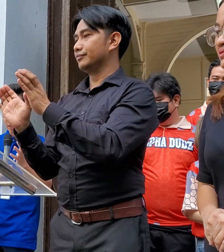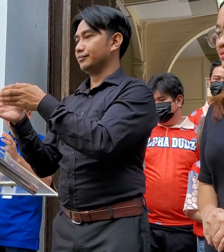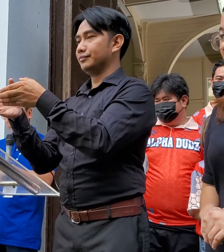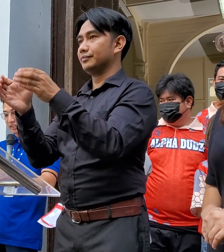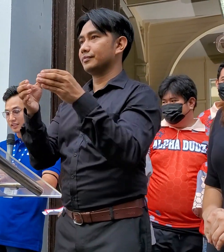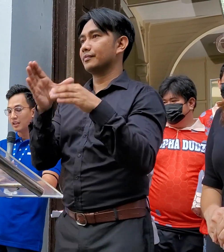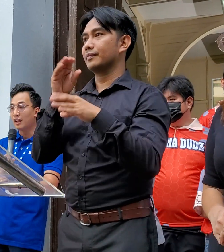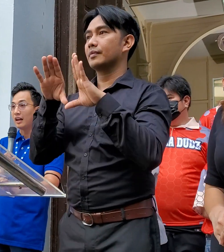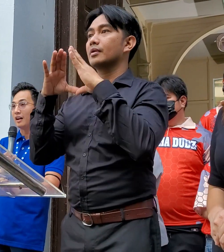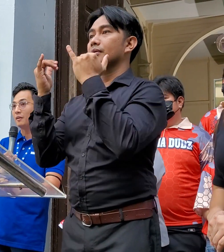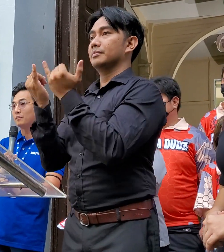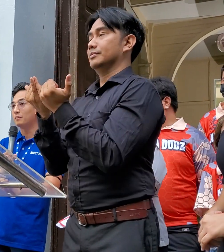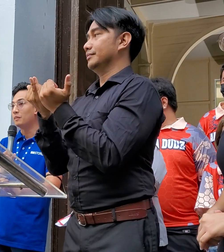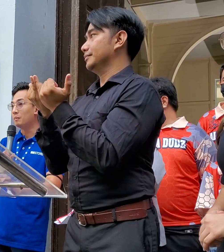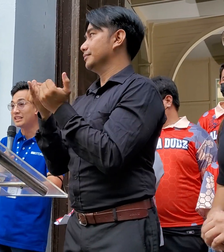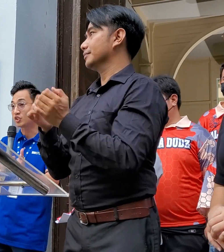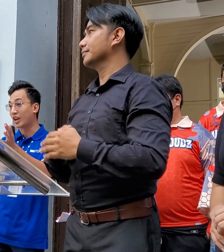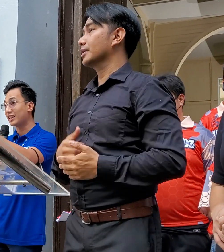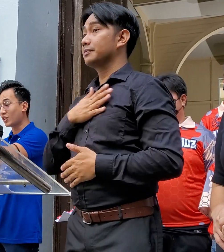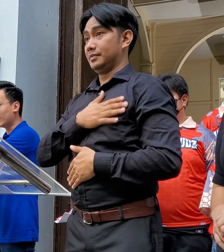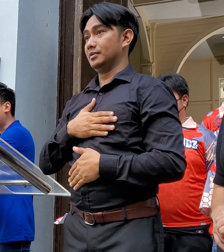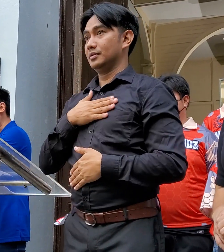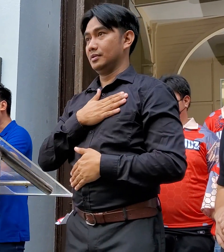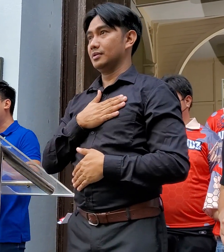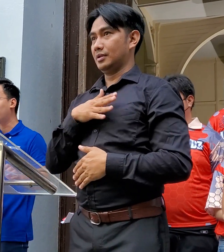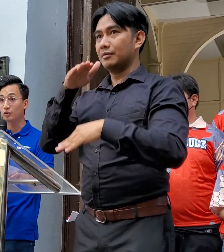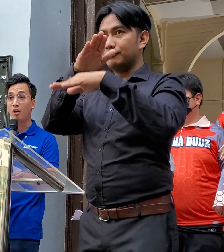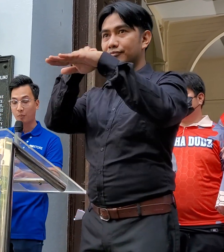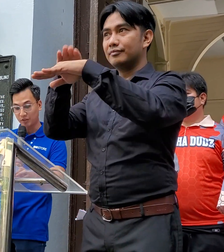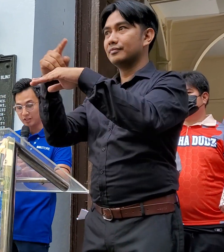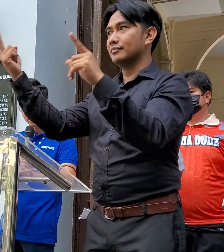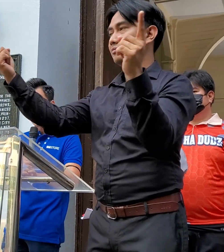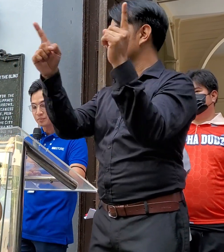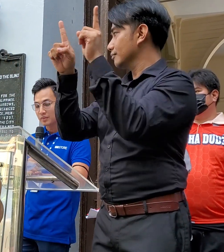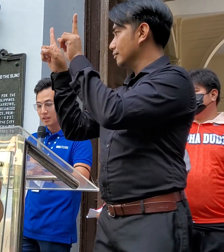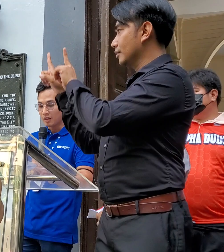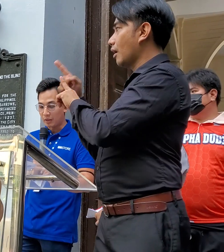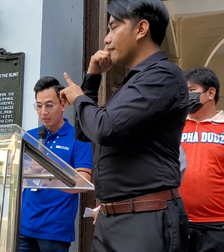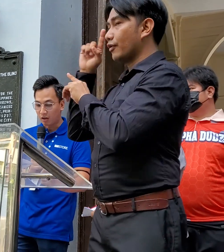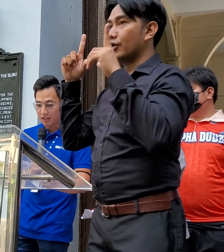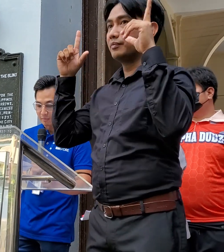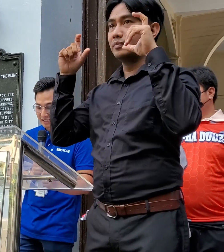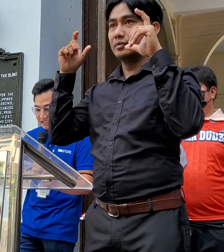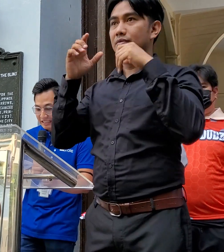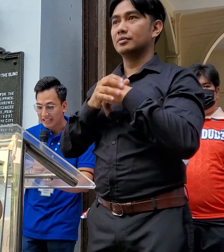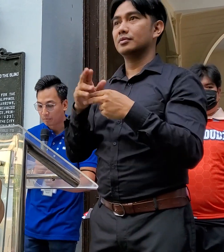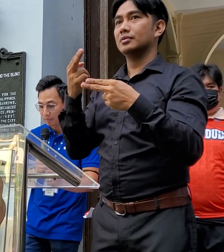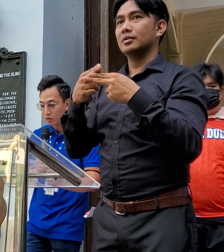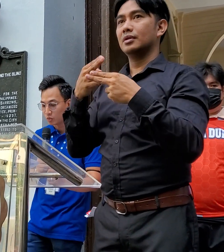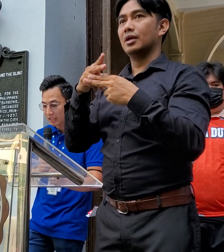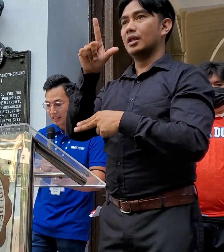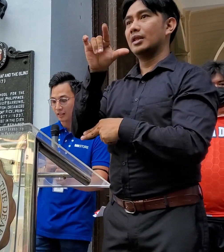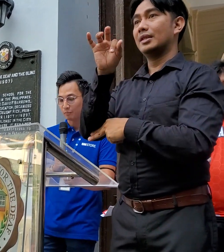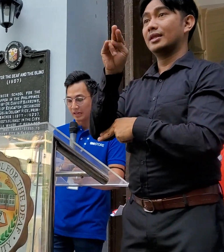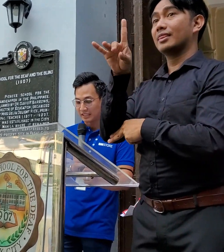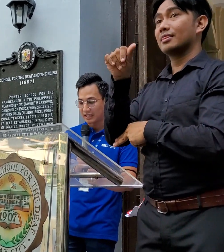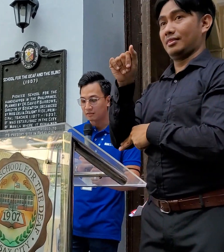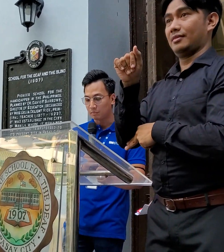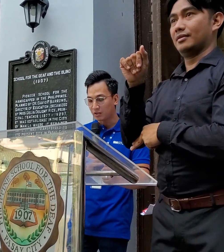organizations and companies. Please join us on stage for a photo opportunity. Maybe call in Ms. Linda